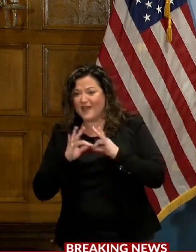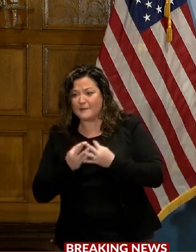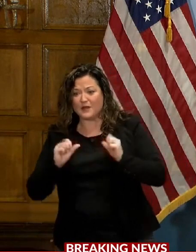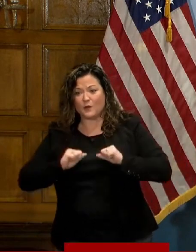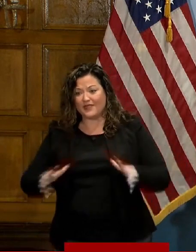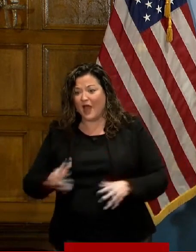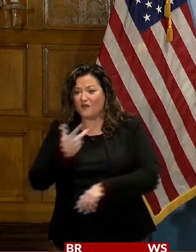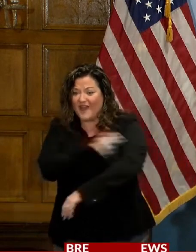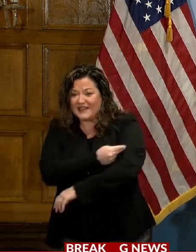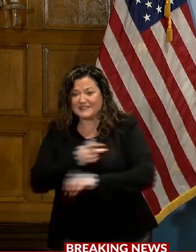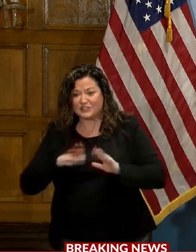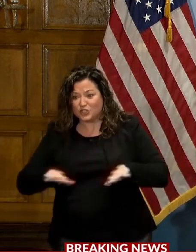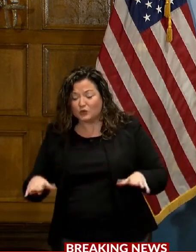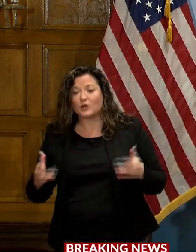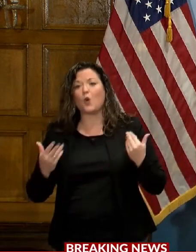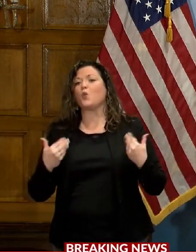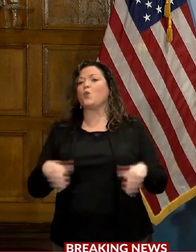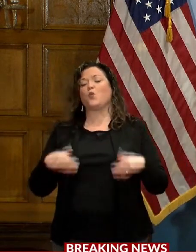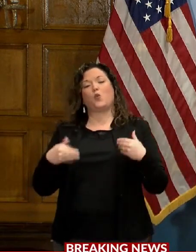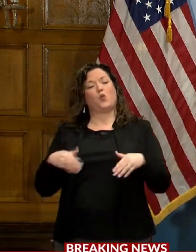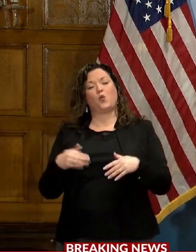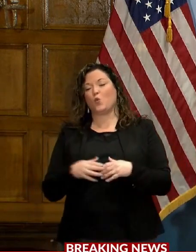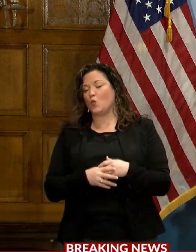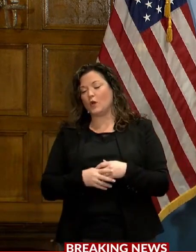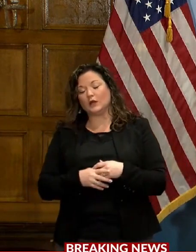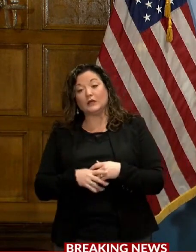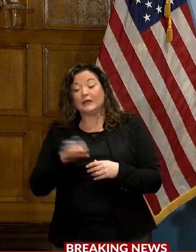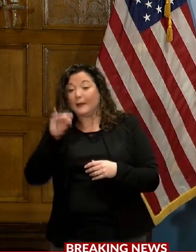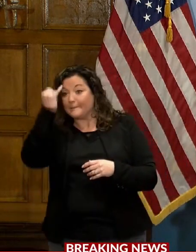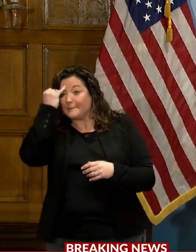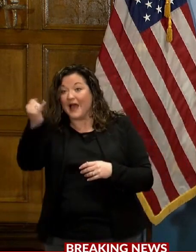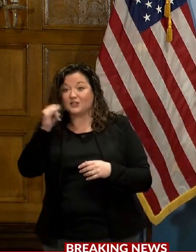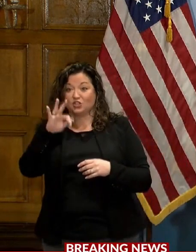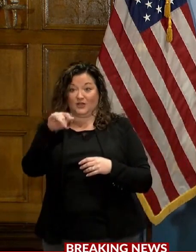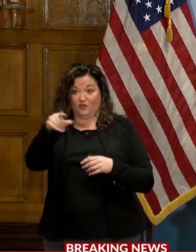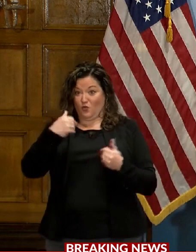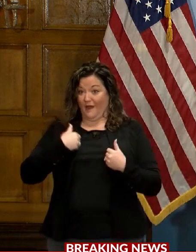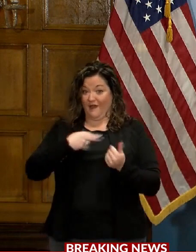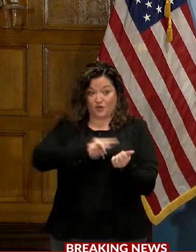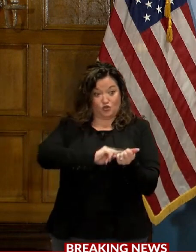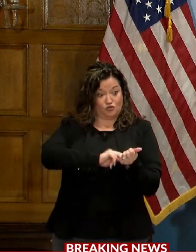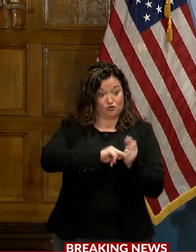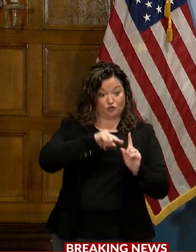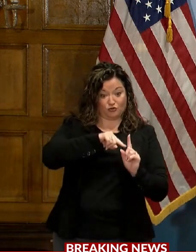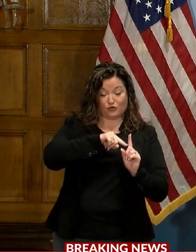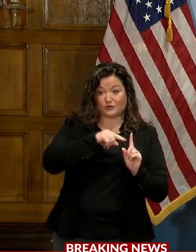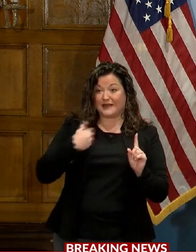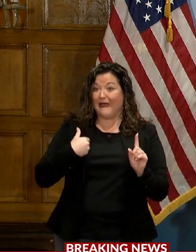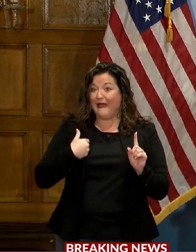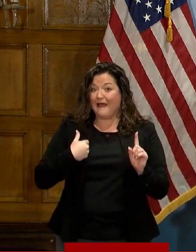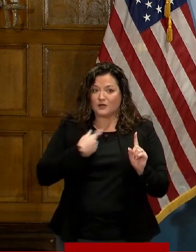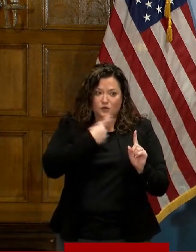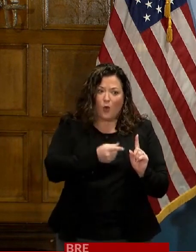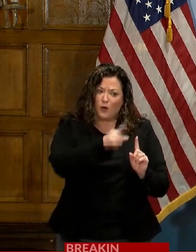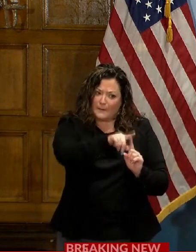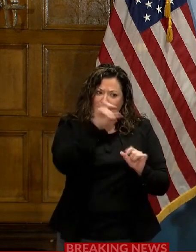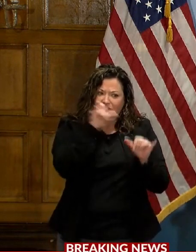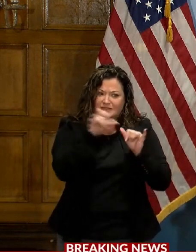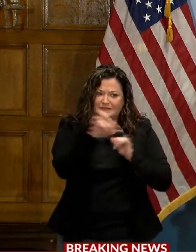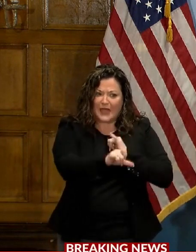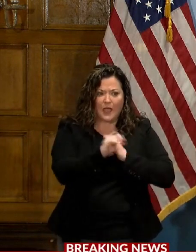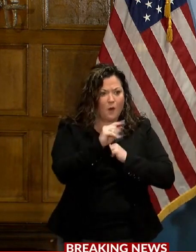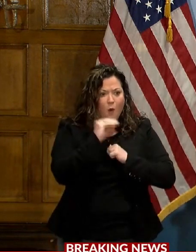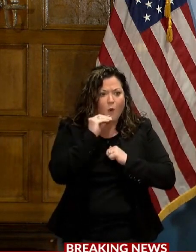children. Can you imagine if you've got a nurse that is told they need to shelter in